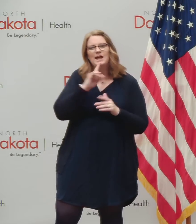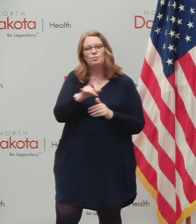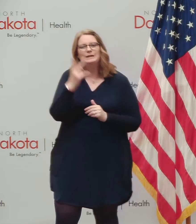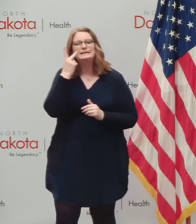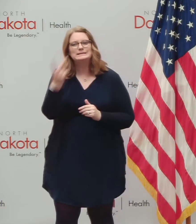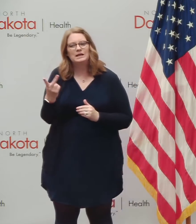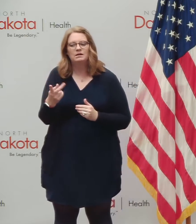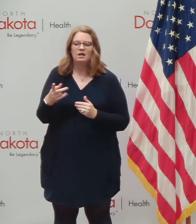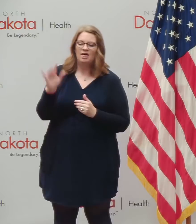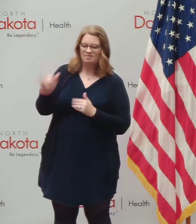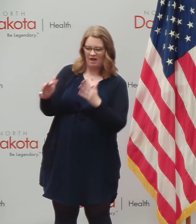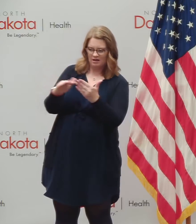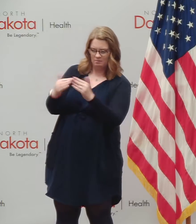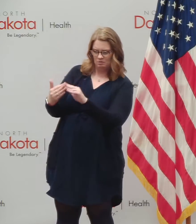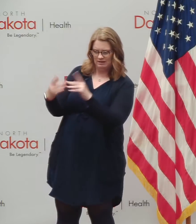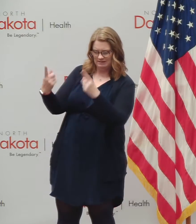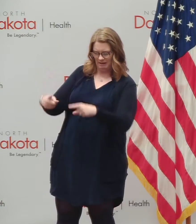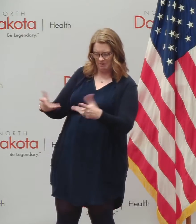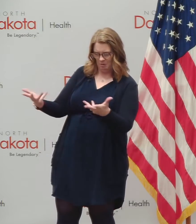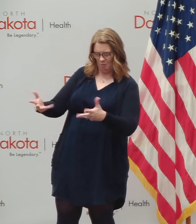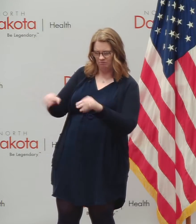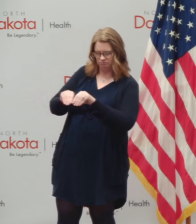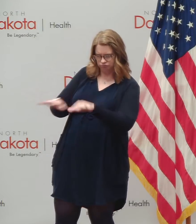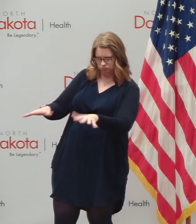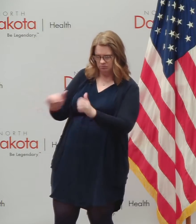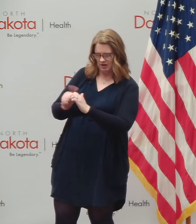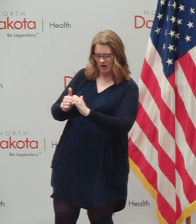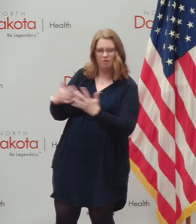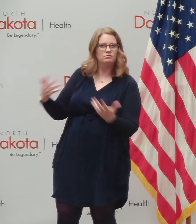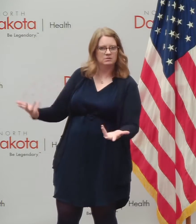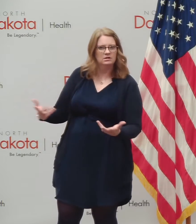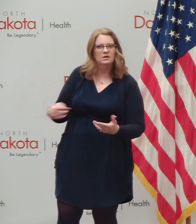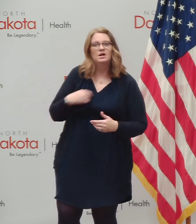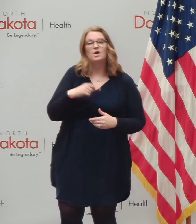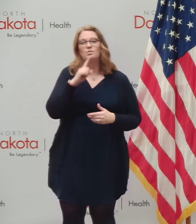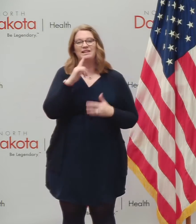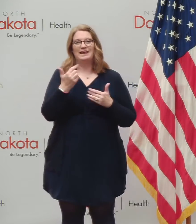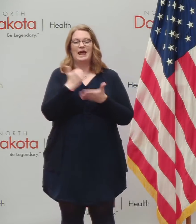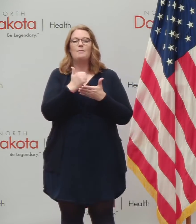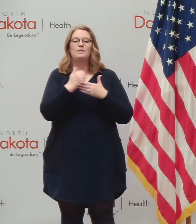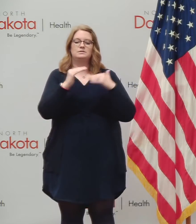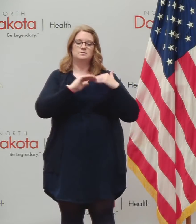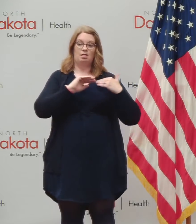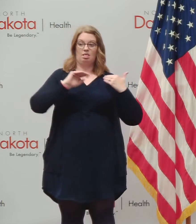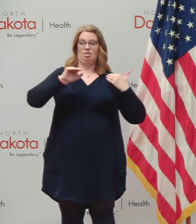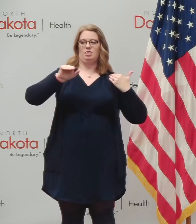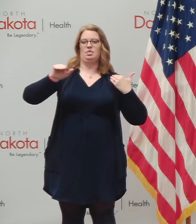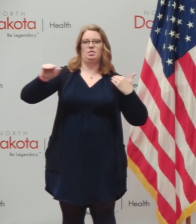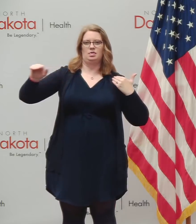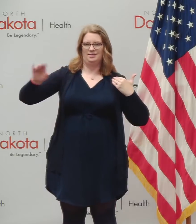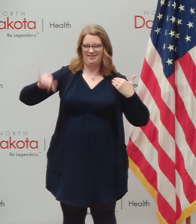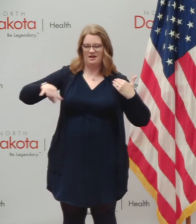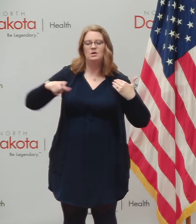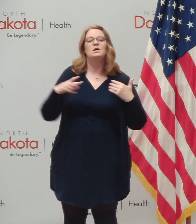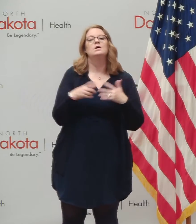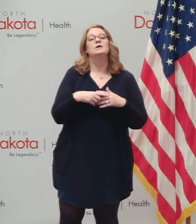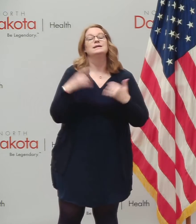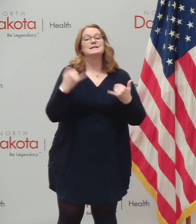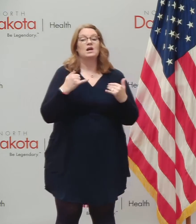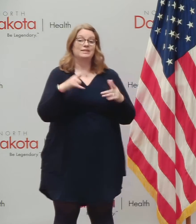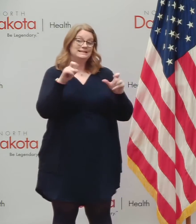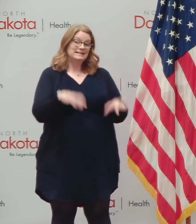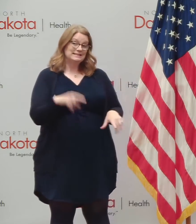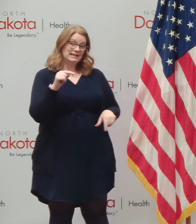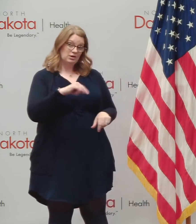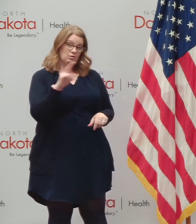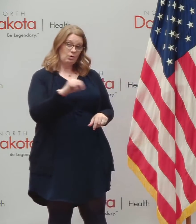when out of circulation, really help us flatten the curve. Another tool that we have, all the testing we've done in North Dakota, not